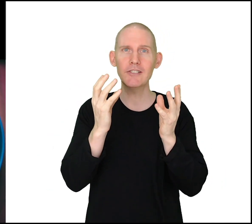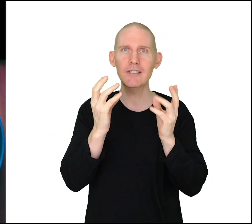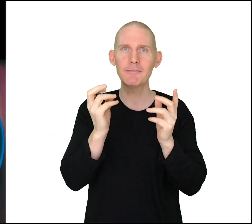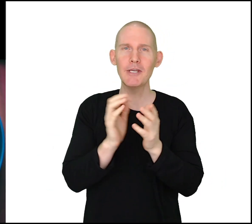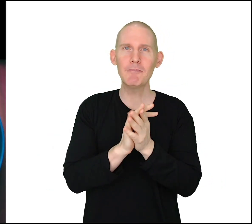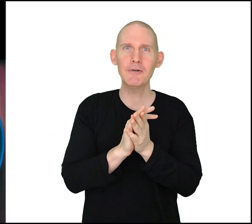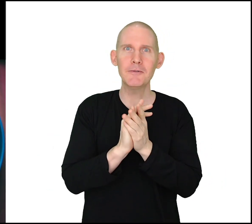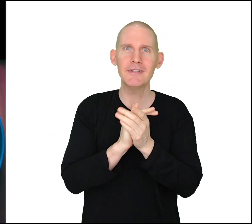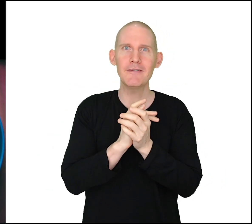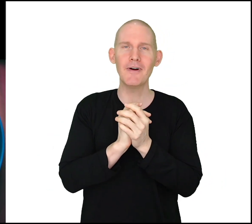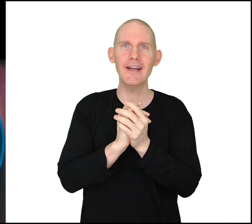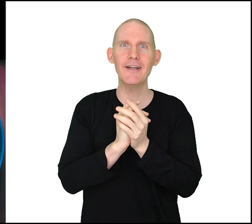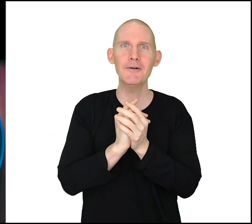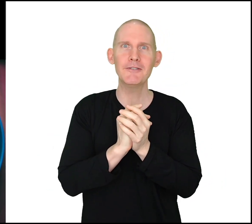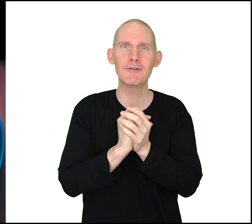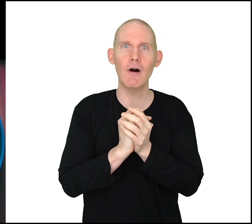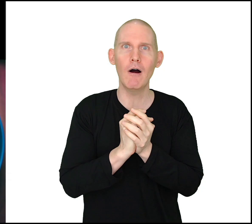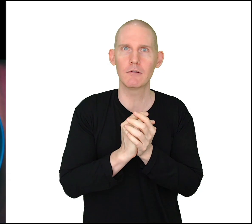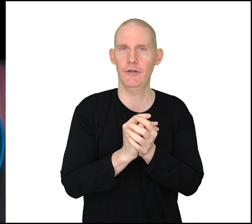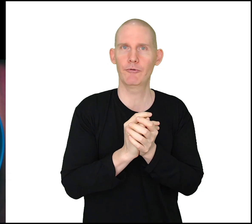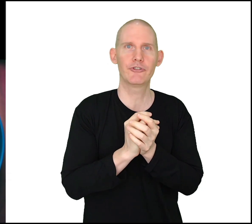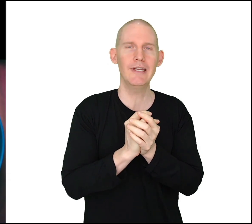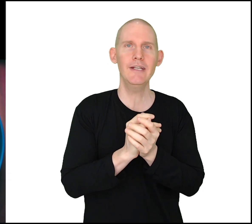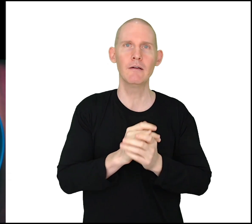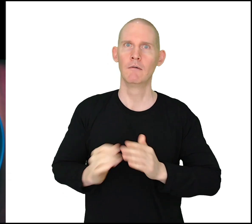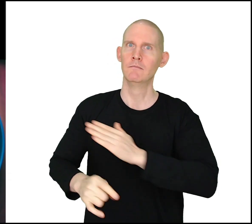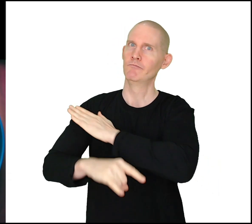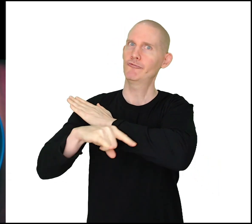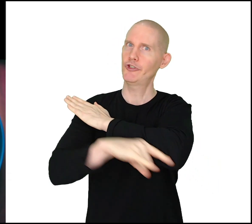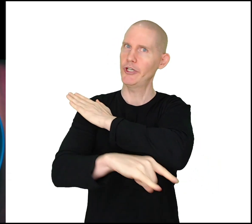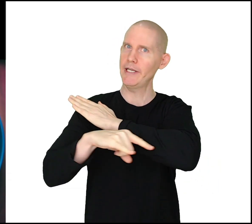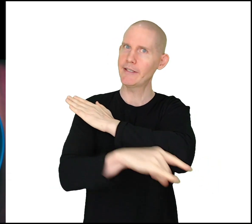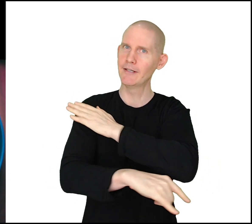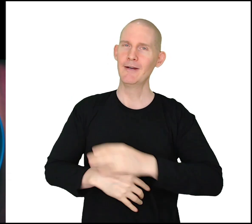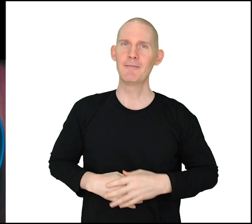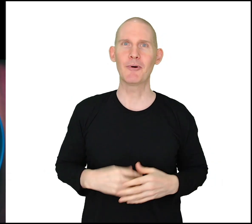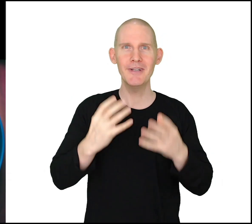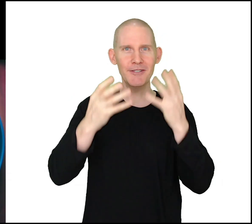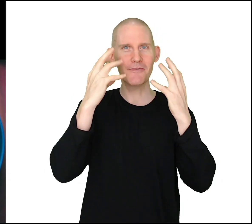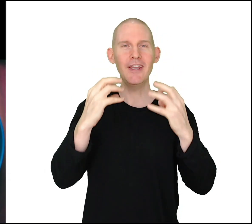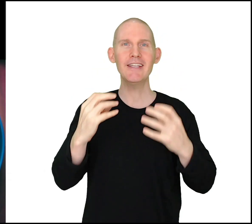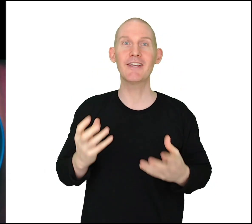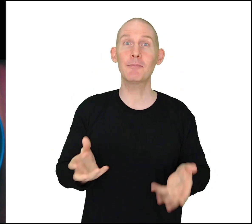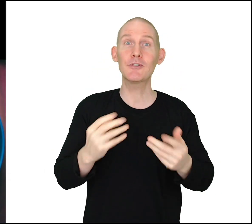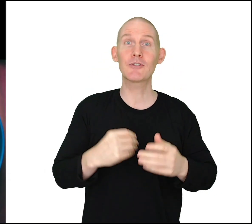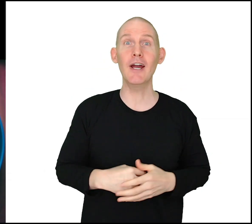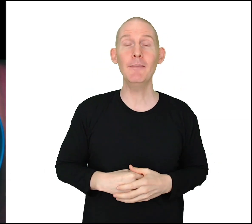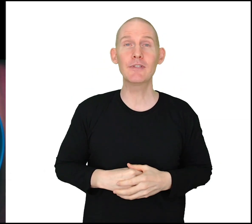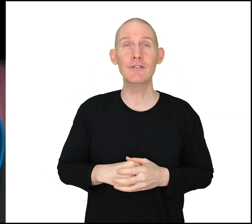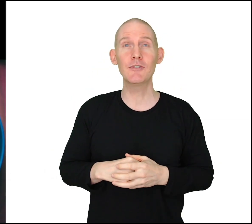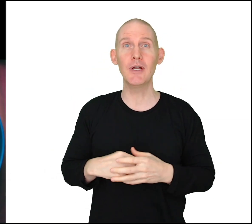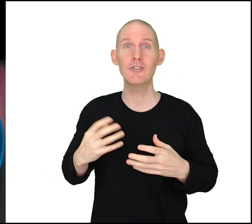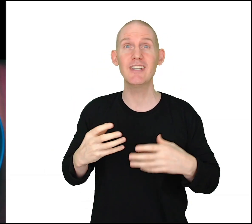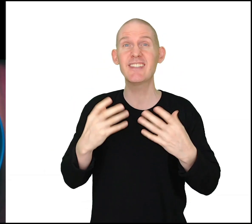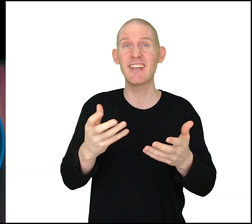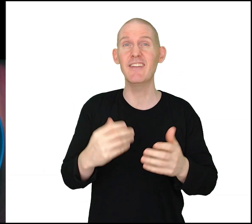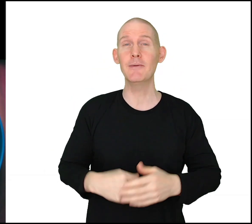expression. People, when they find out, oh, they were cheating, cheat. Put it in your face, help describe the situation, and send the